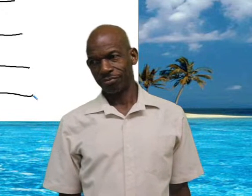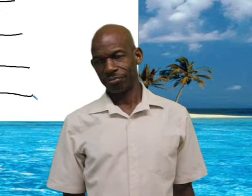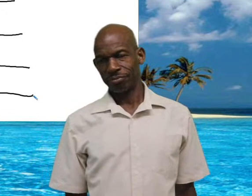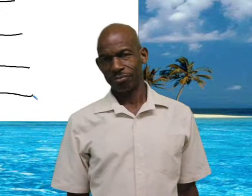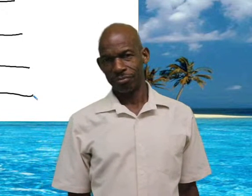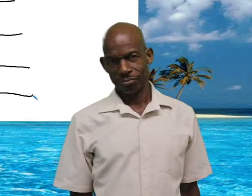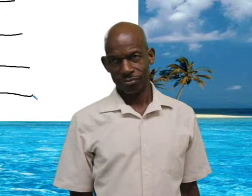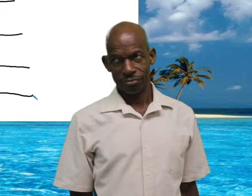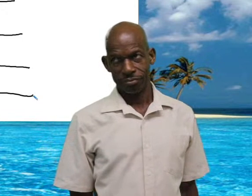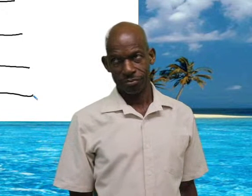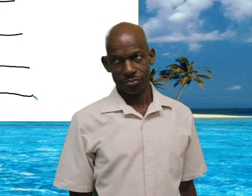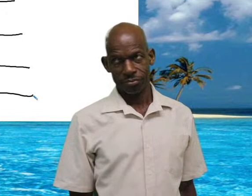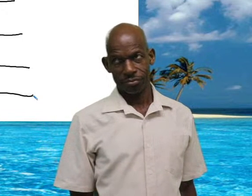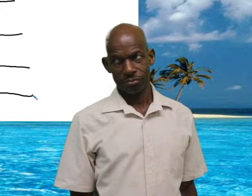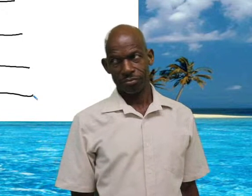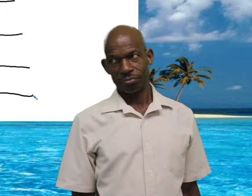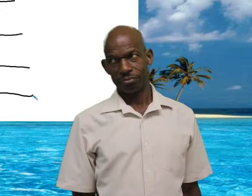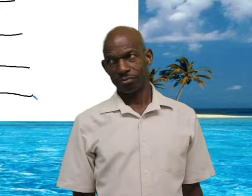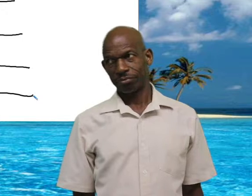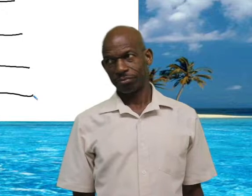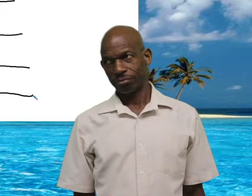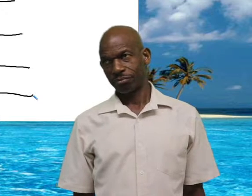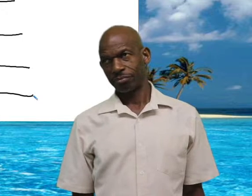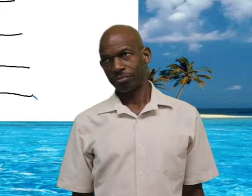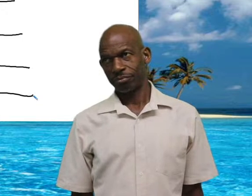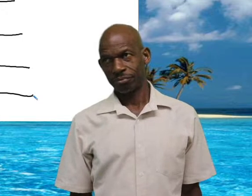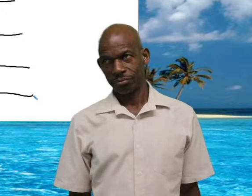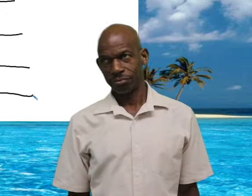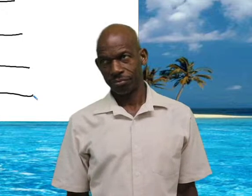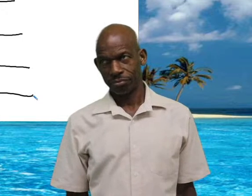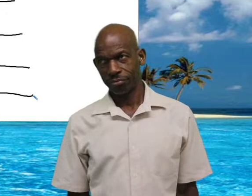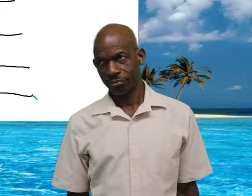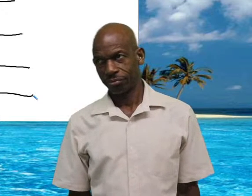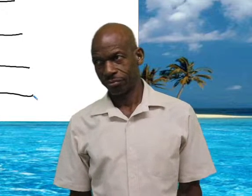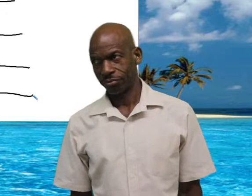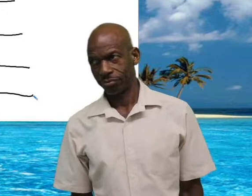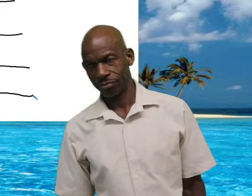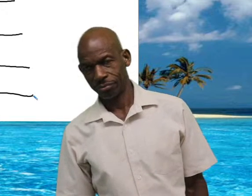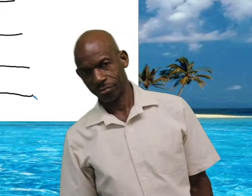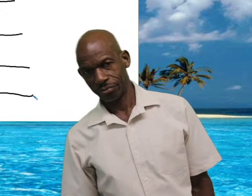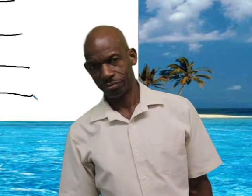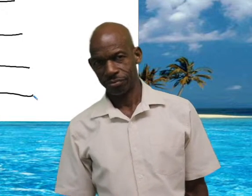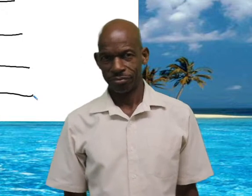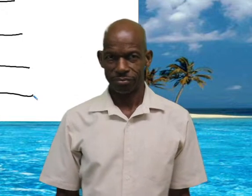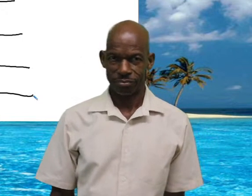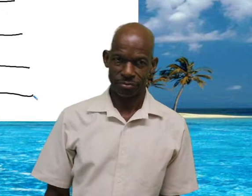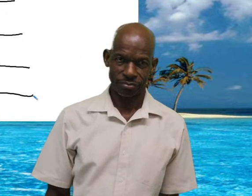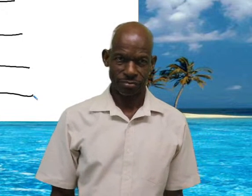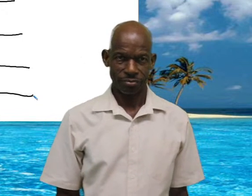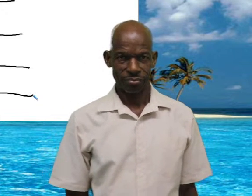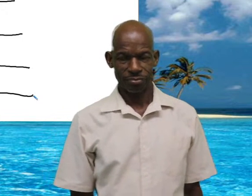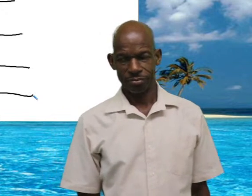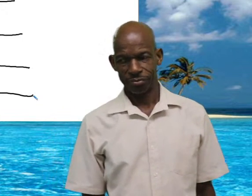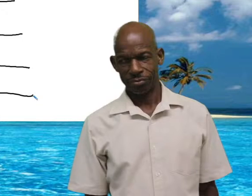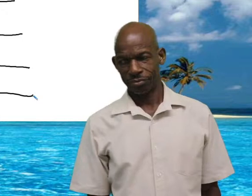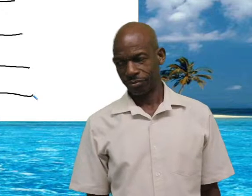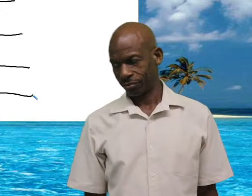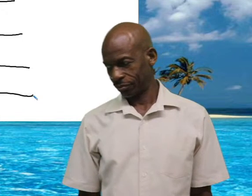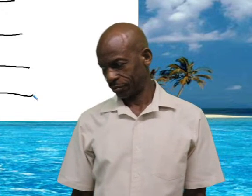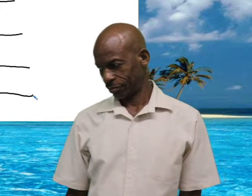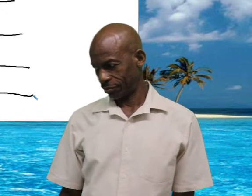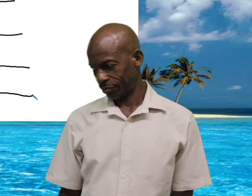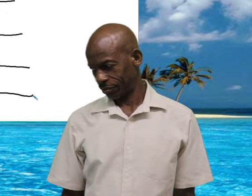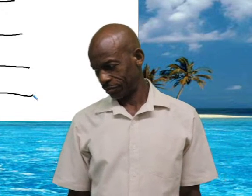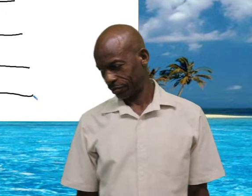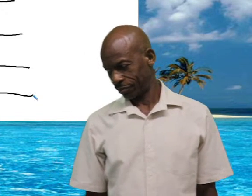I know you all are adults, so you will be able to write fast, and we can complete this. And then